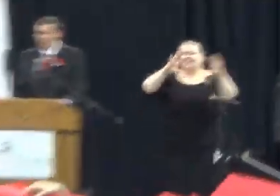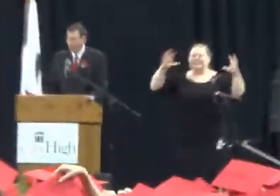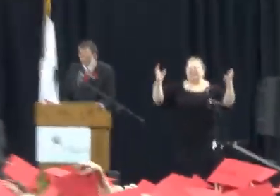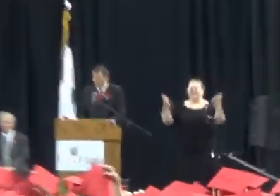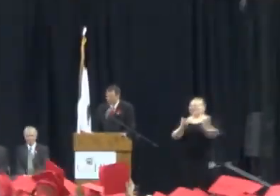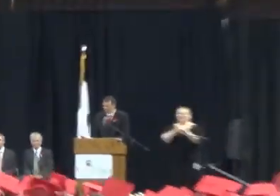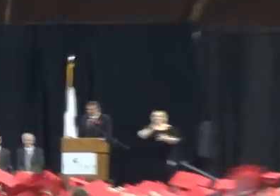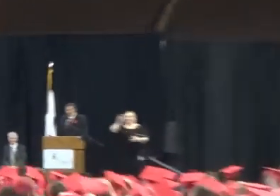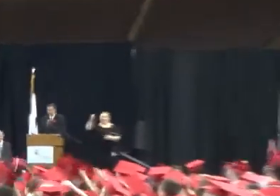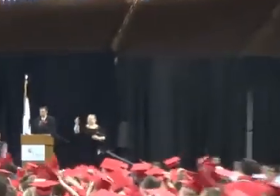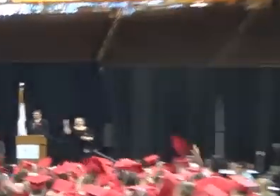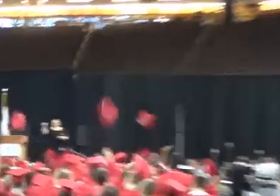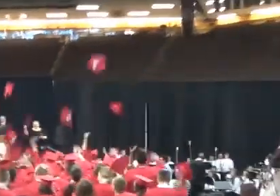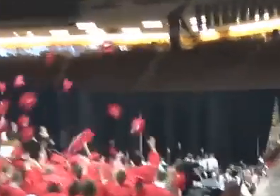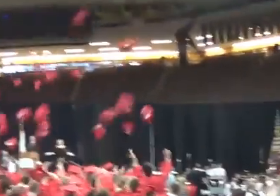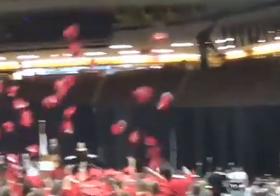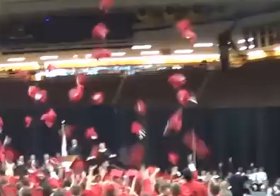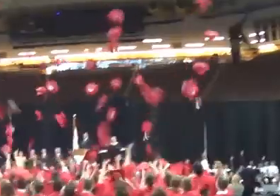of 2014.